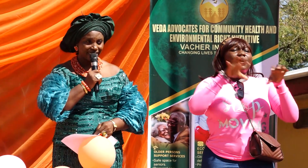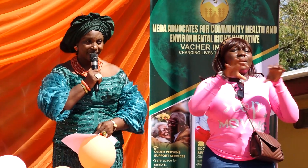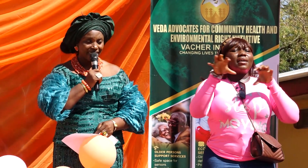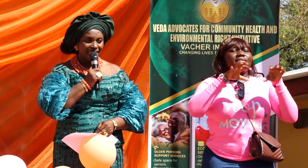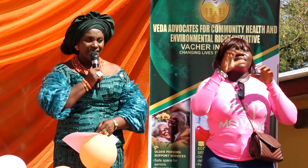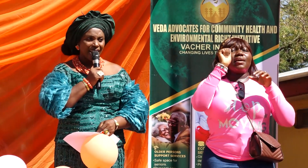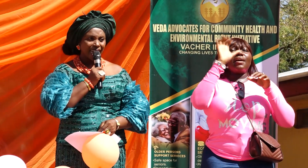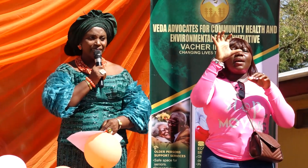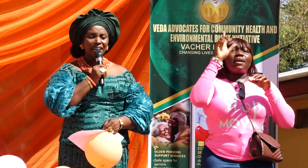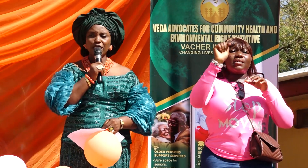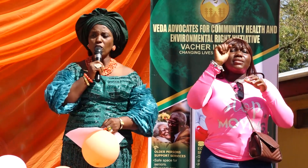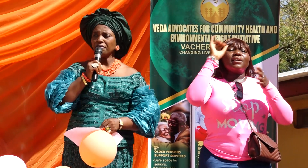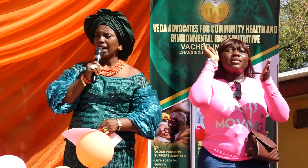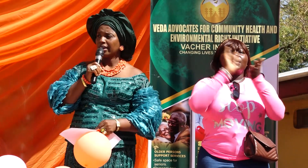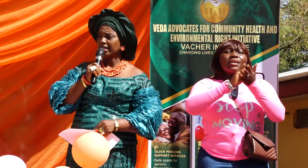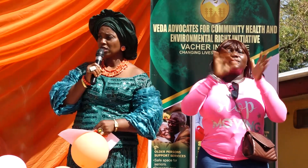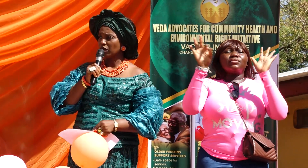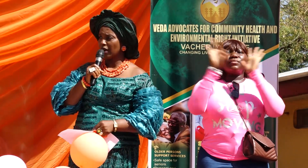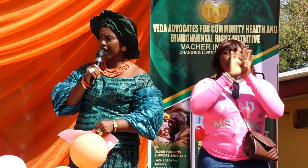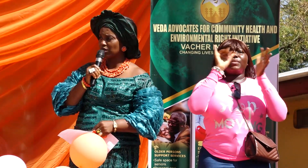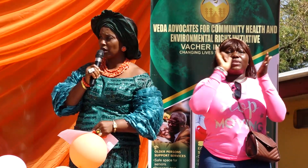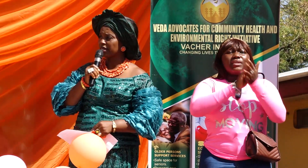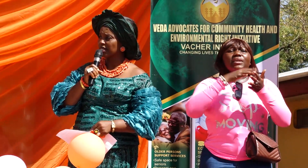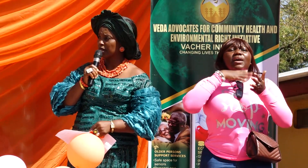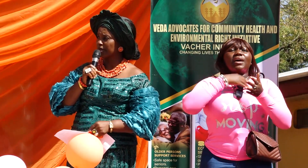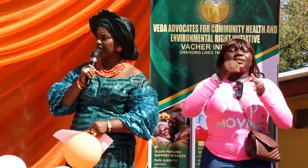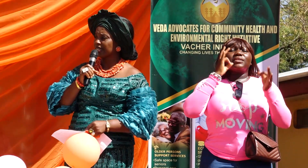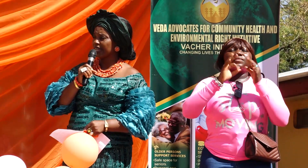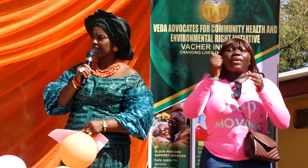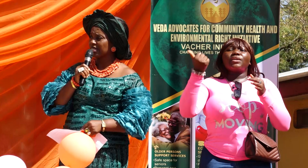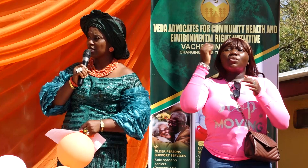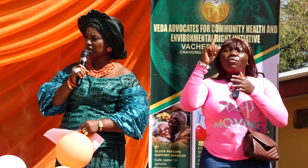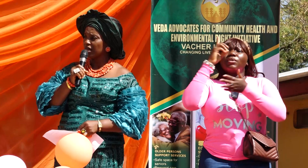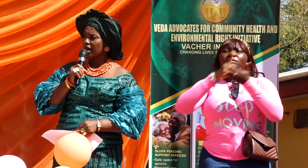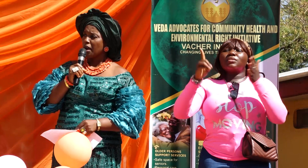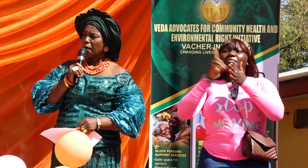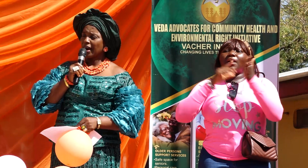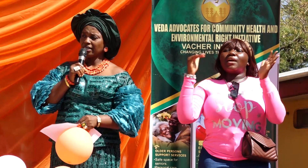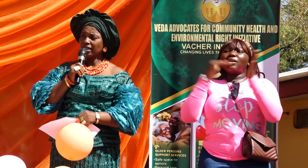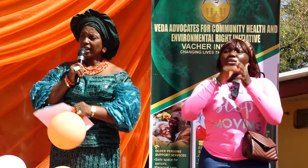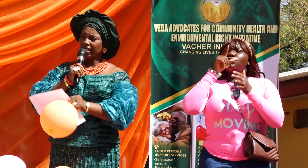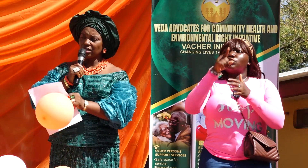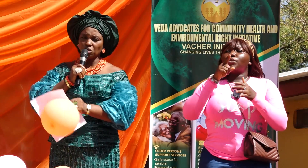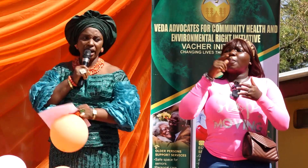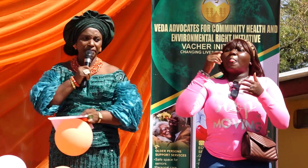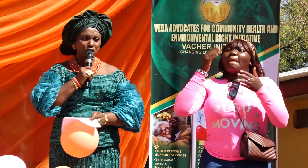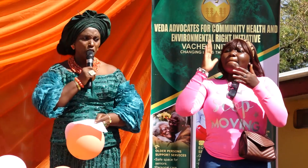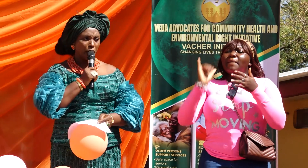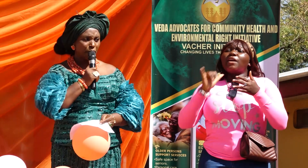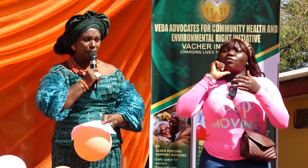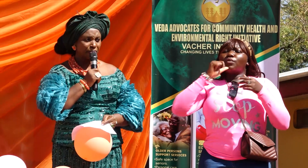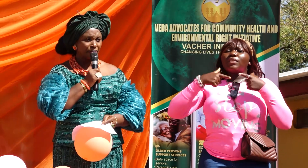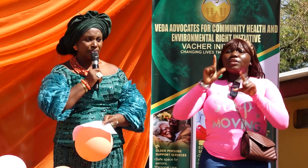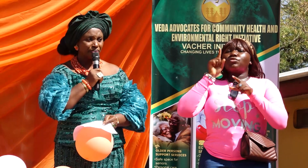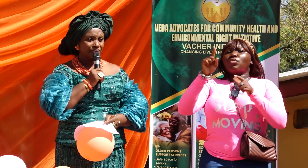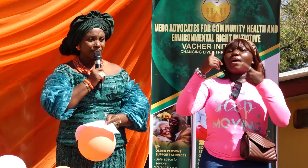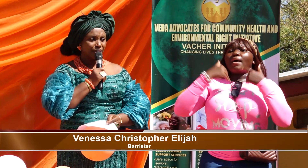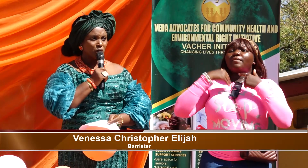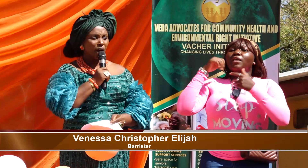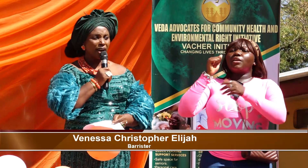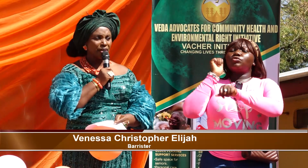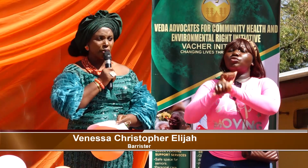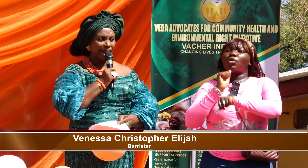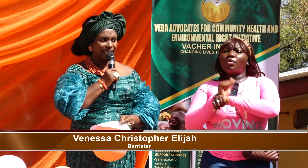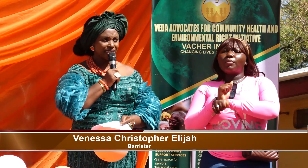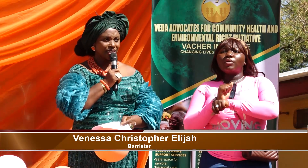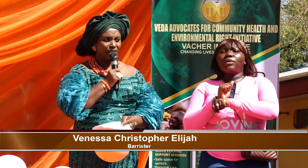that. And if anyone violates your right or discriminates against you by not letting you have a job,